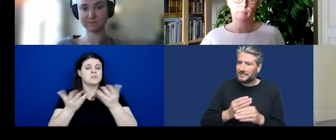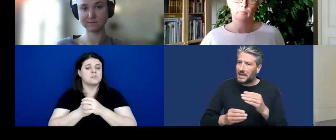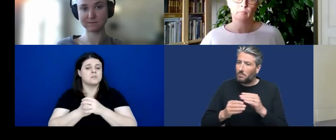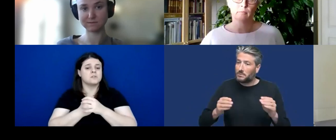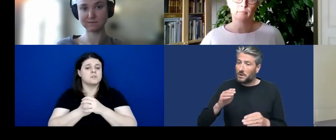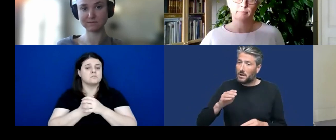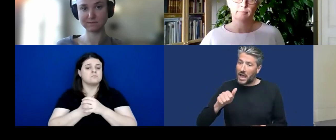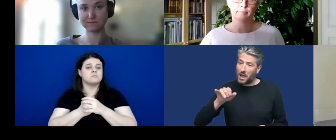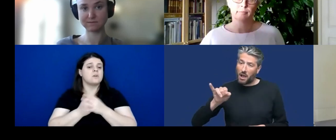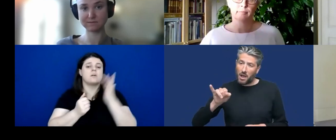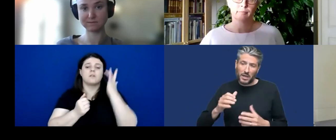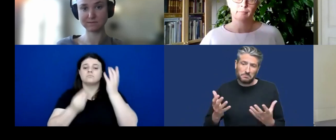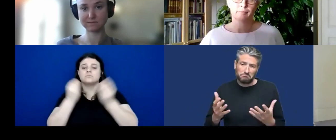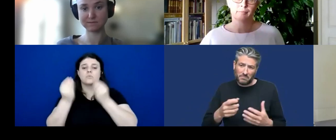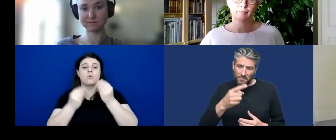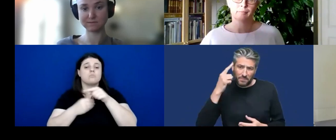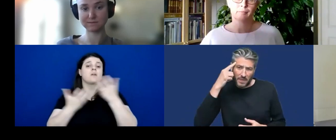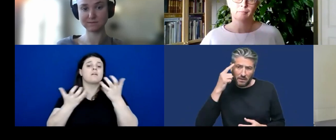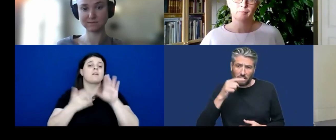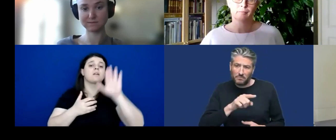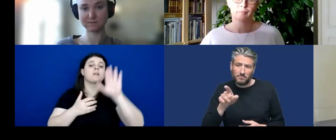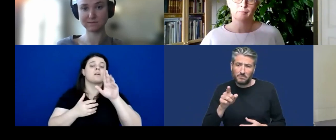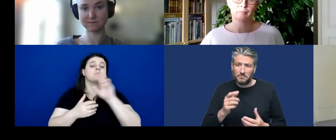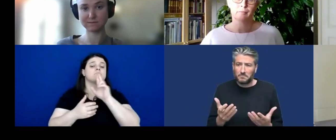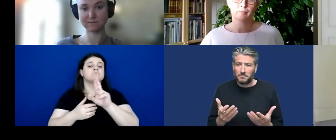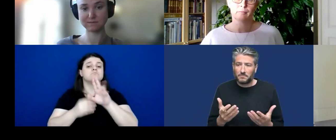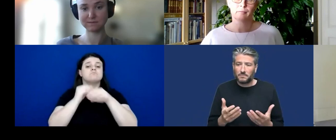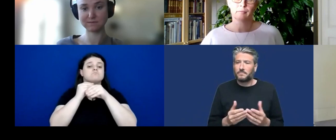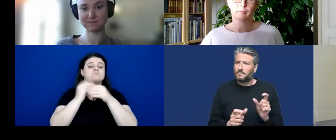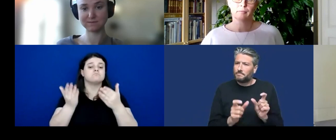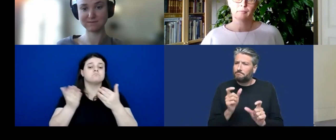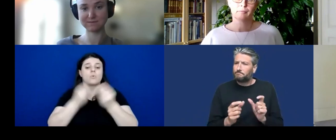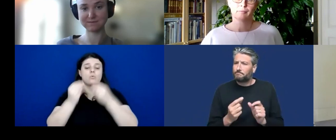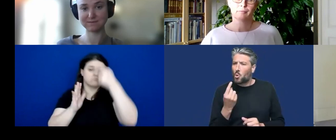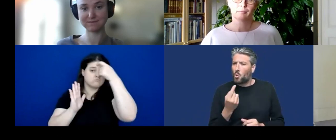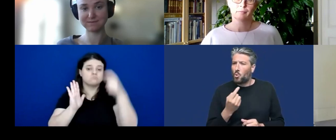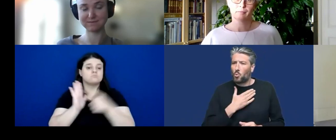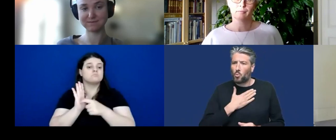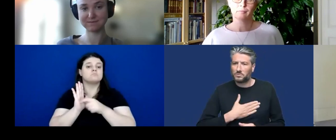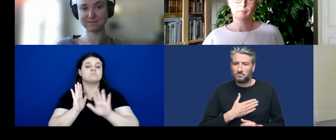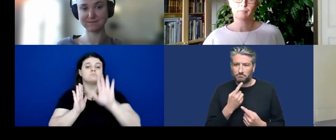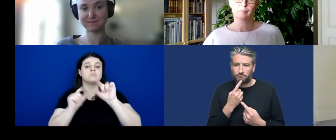Yeah, who would like to say something about the use of artificial intelligence?